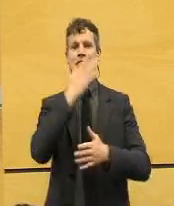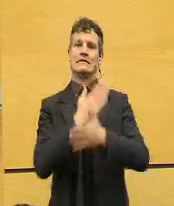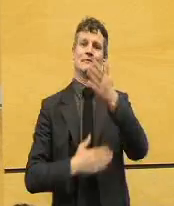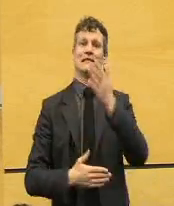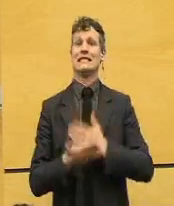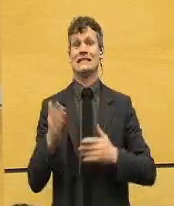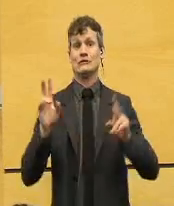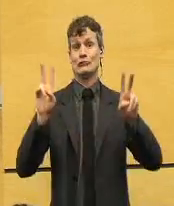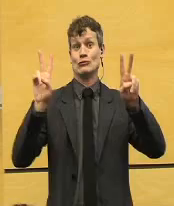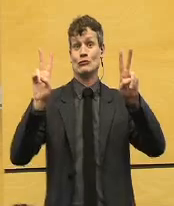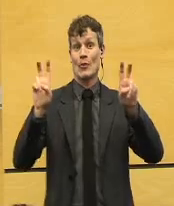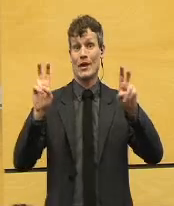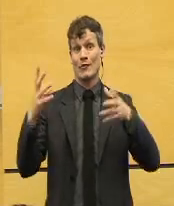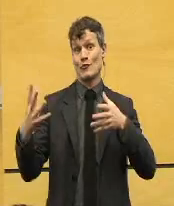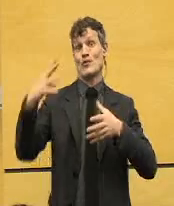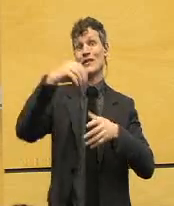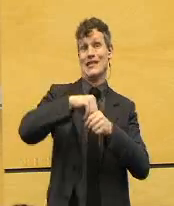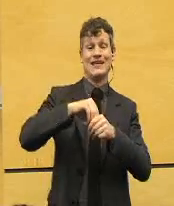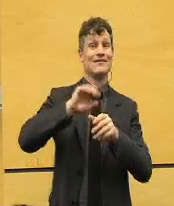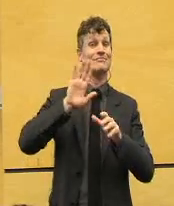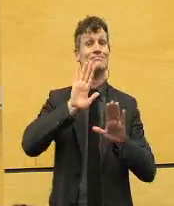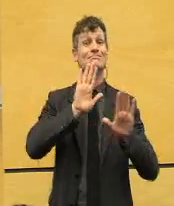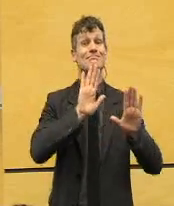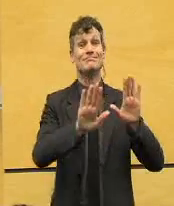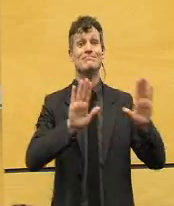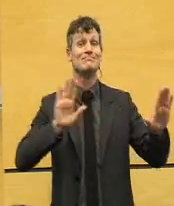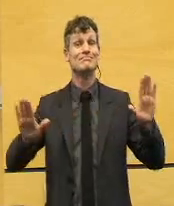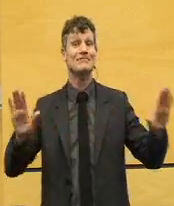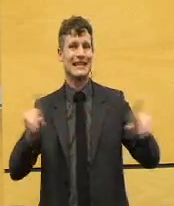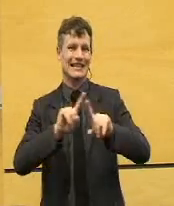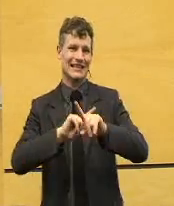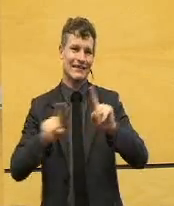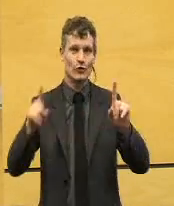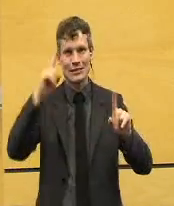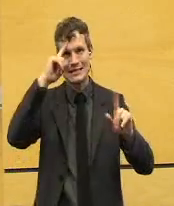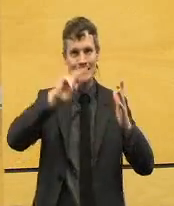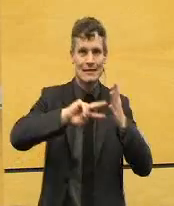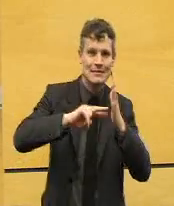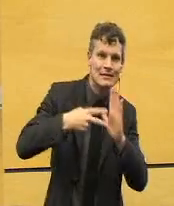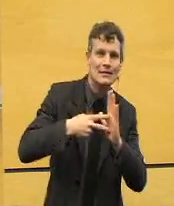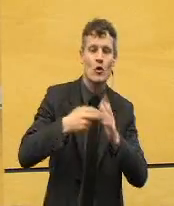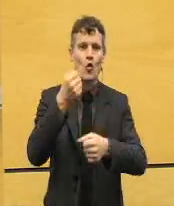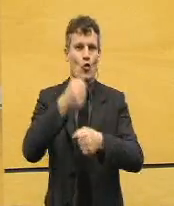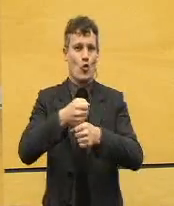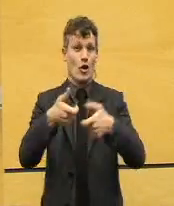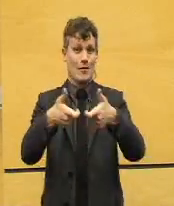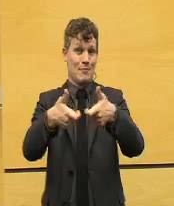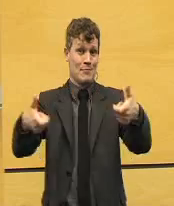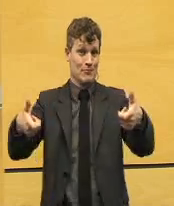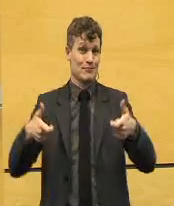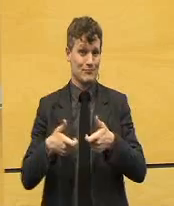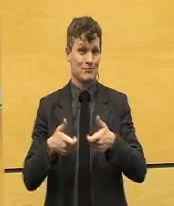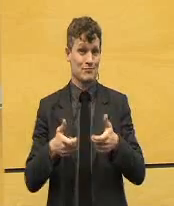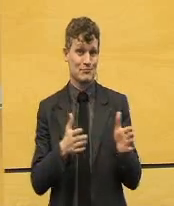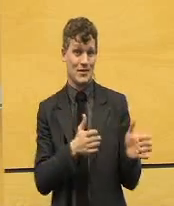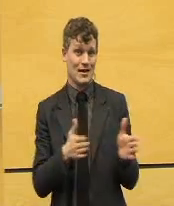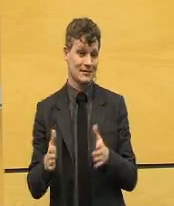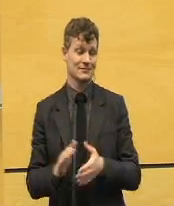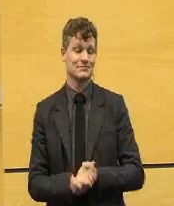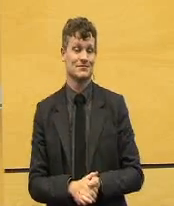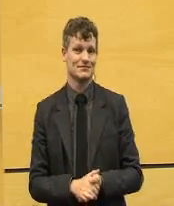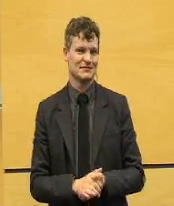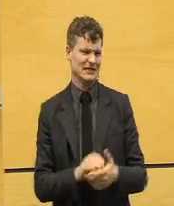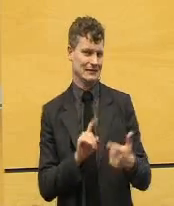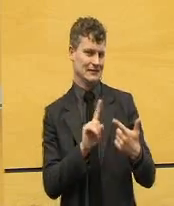into their national plans or work plans. This is my second point,